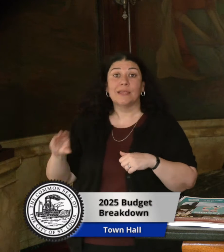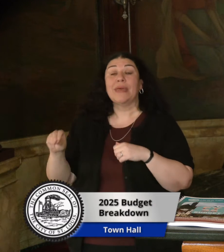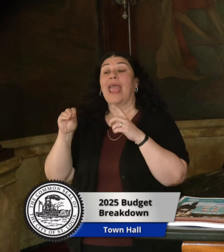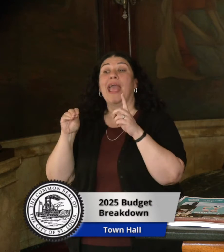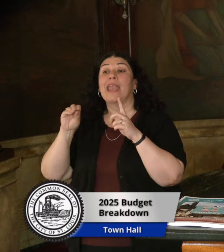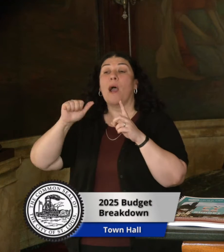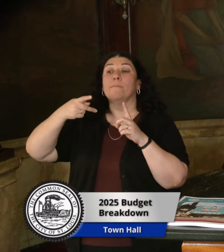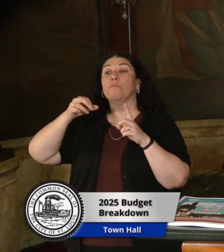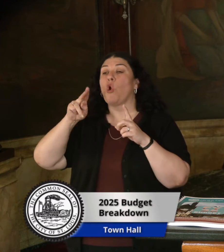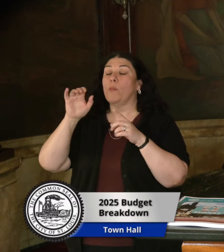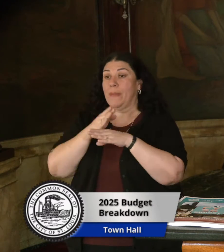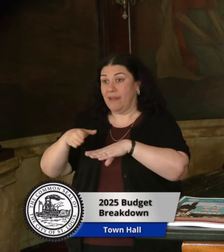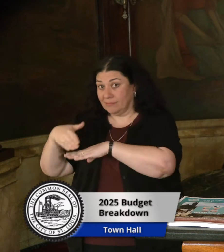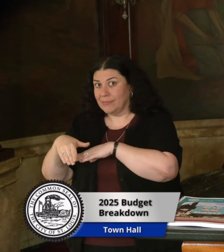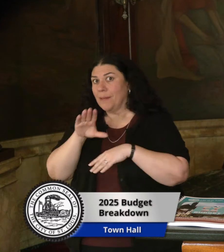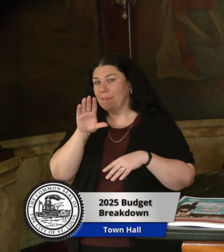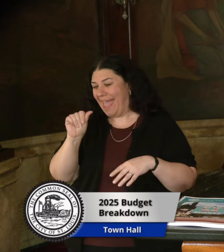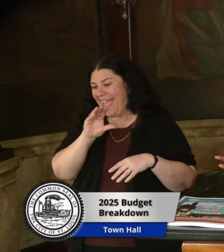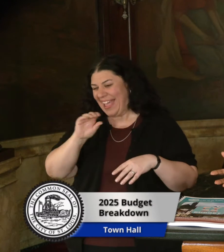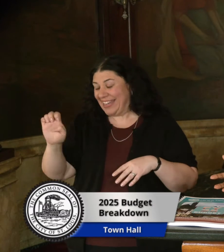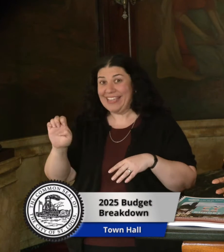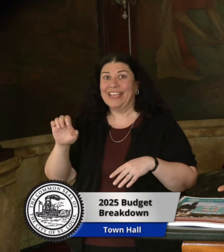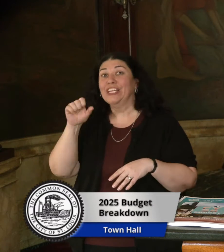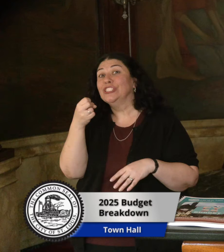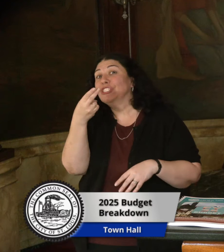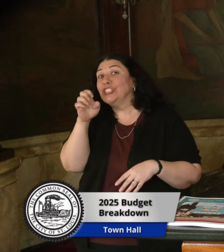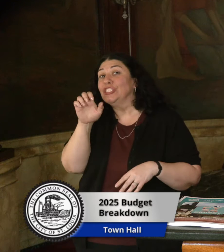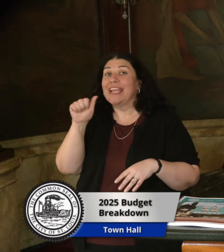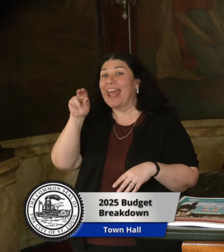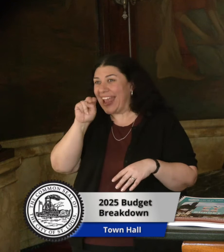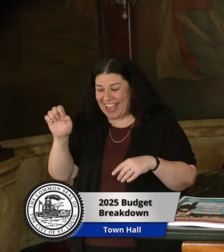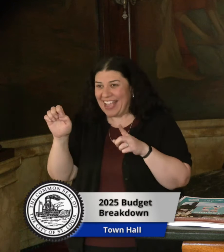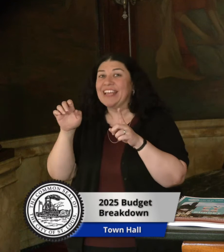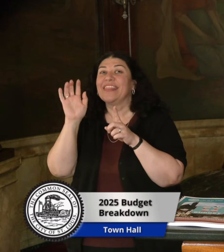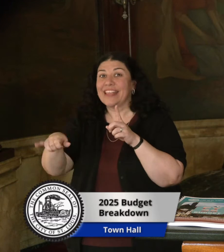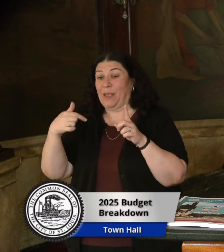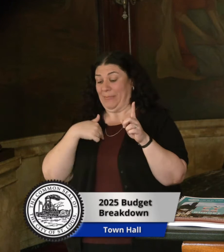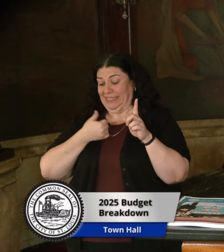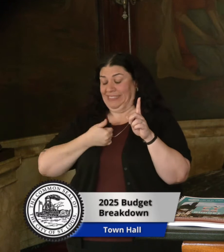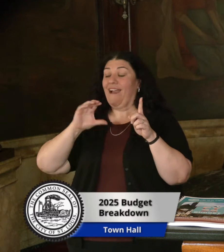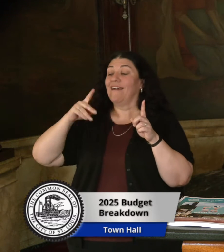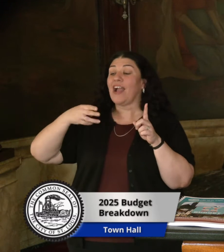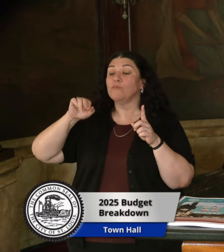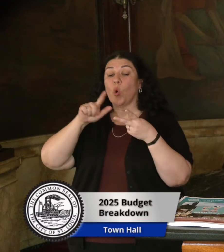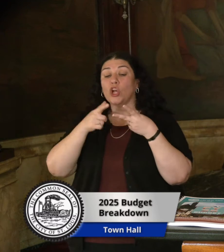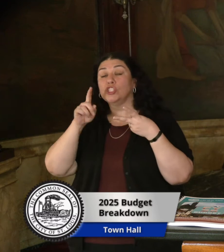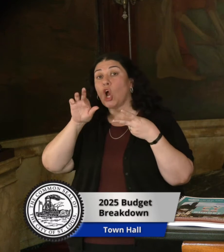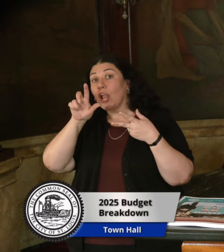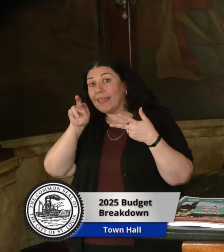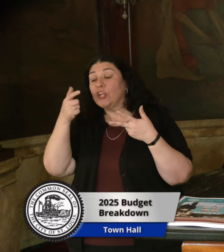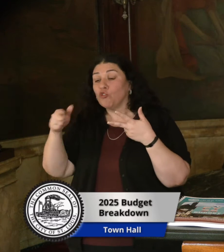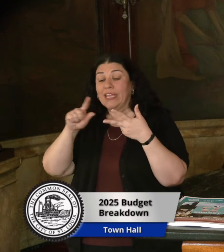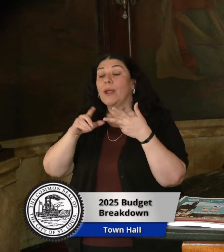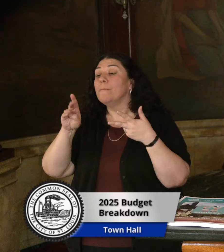the Board of E&A, or as we like to call it, SHE&A. E&A is made up of myself, Comptroller Darlene Green, and President